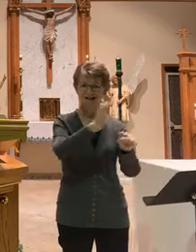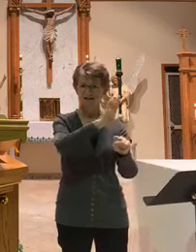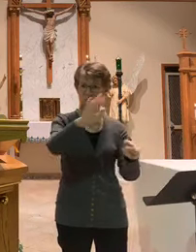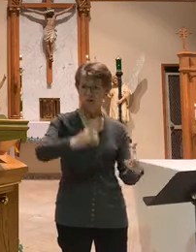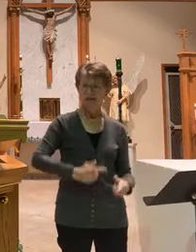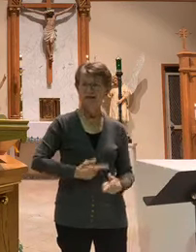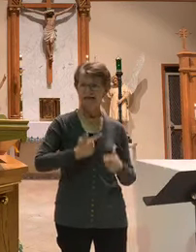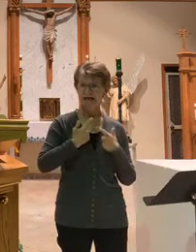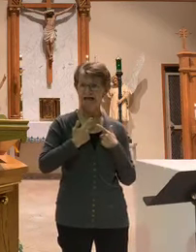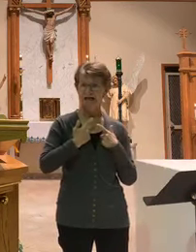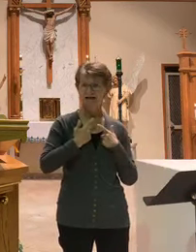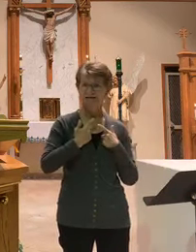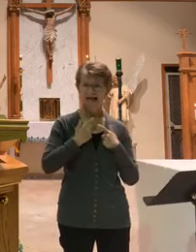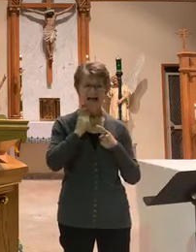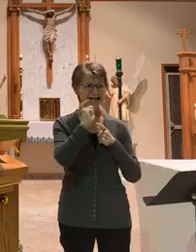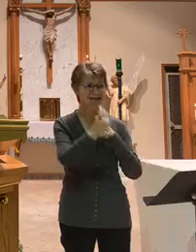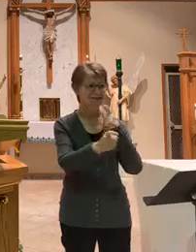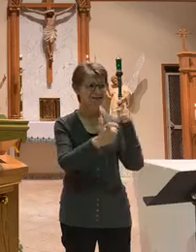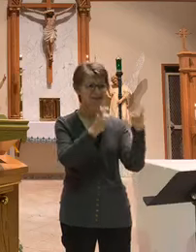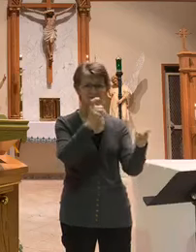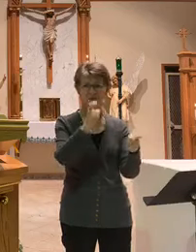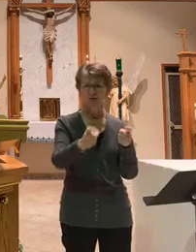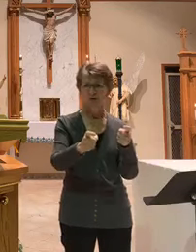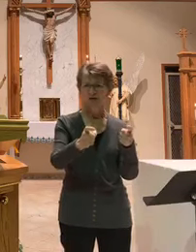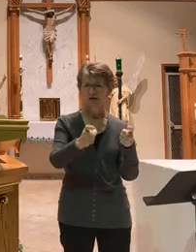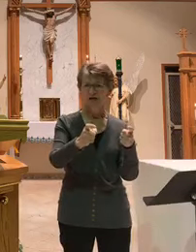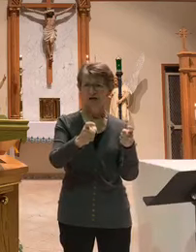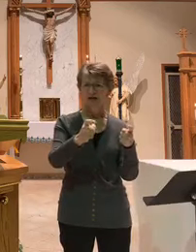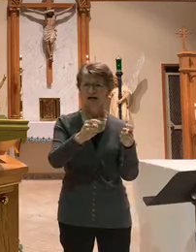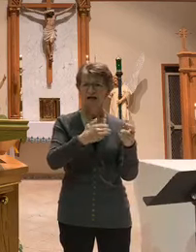destruction. He crowns you with kindness and compassion.